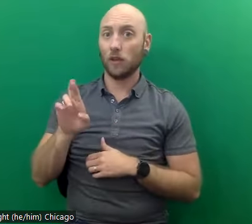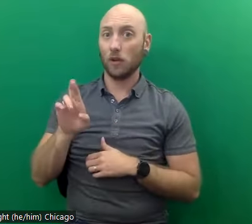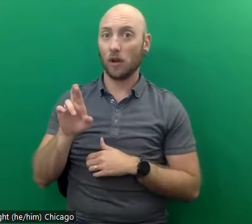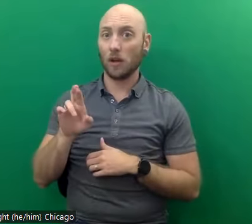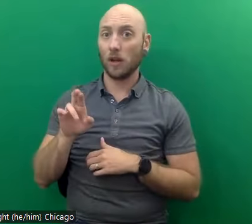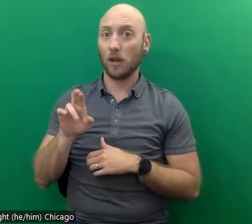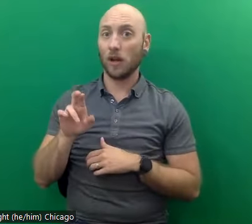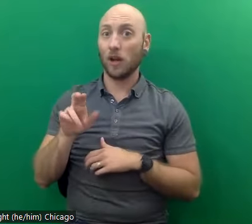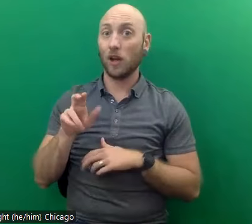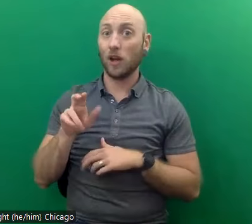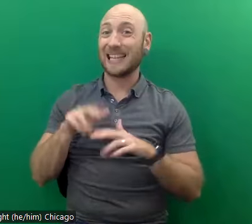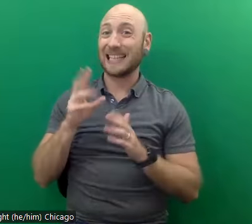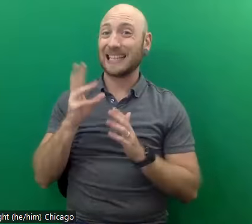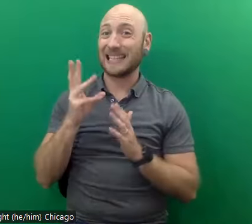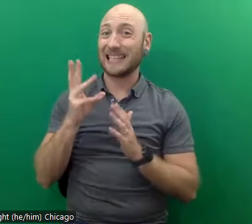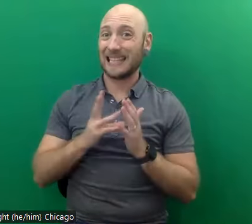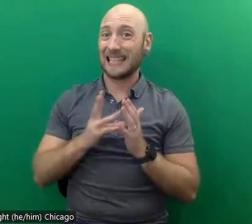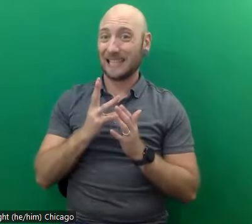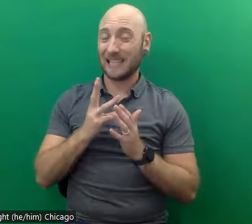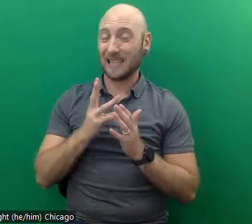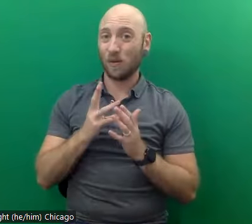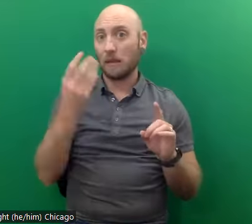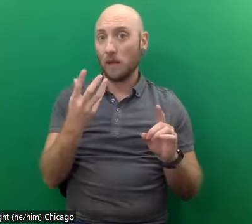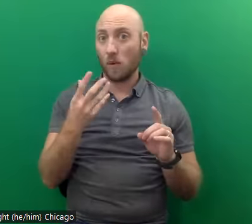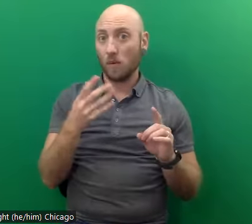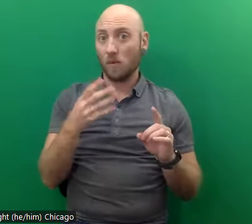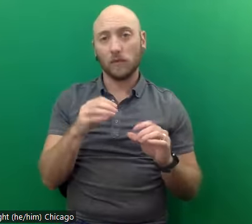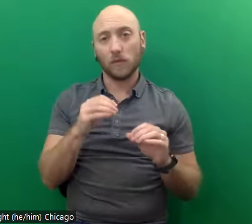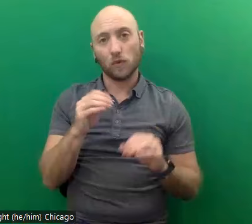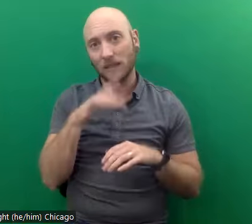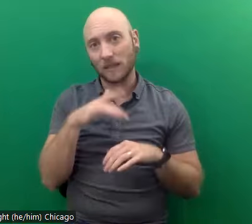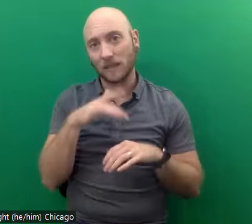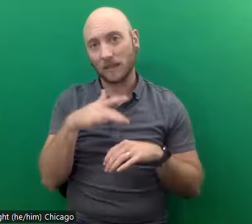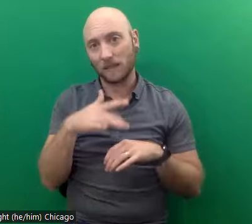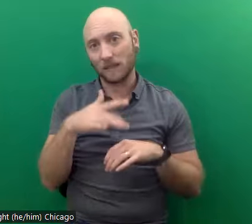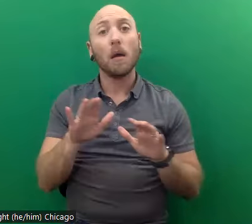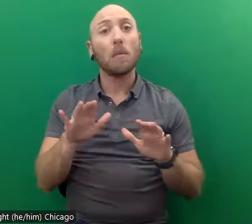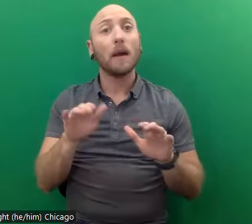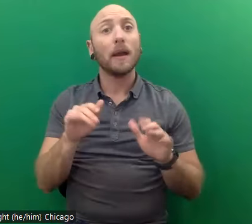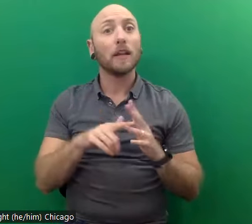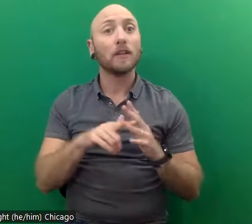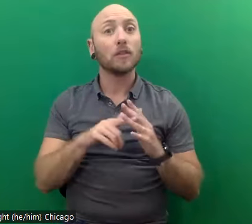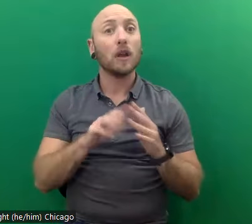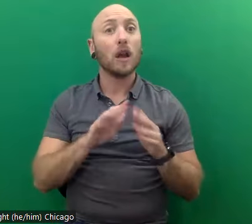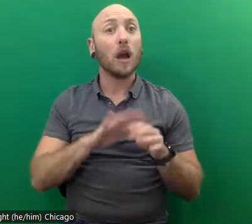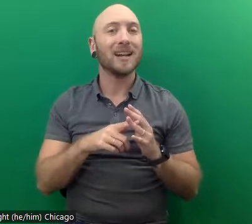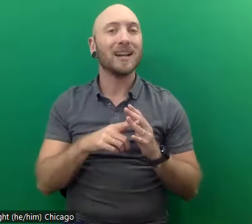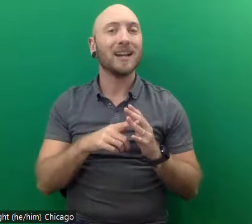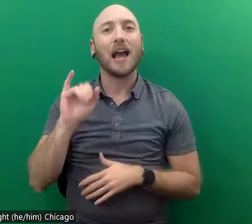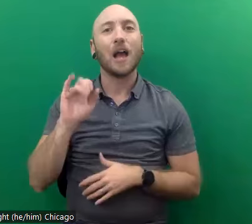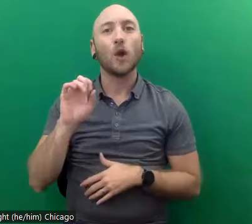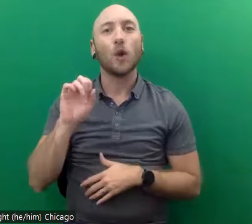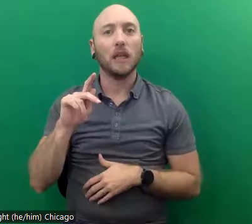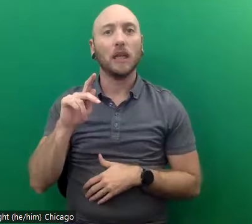that they couldn't get me into any bed and that you can start IOP that Monday. So I had to make